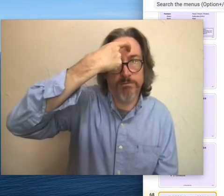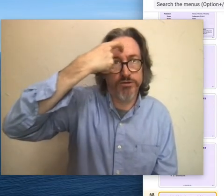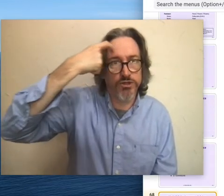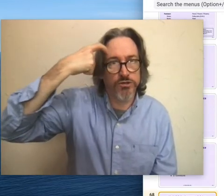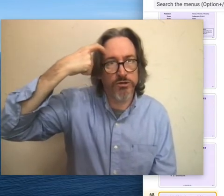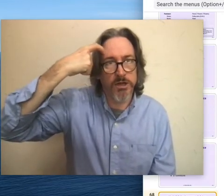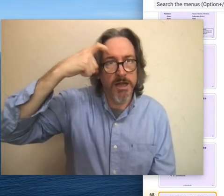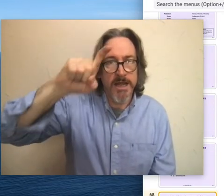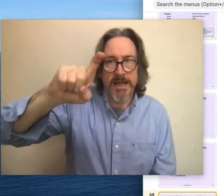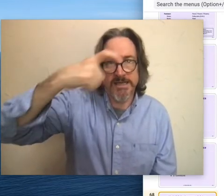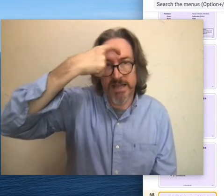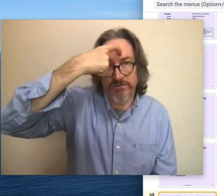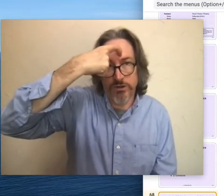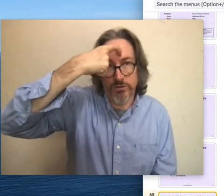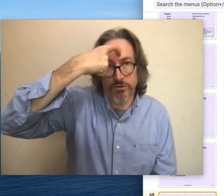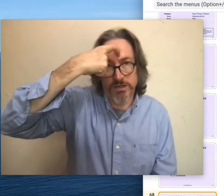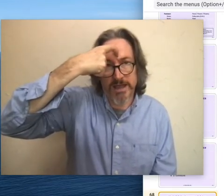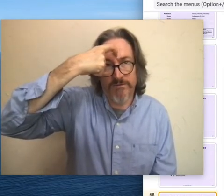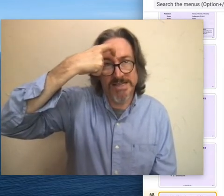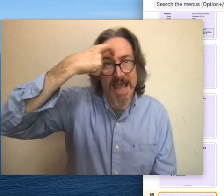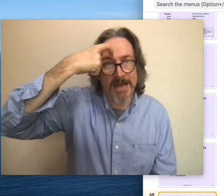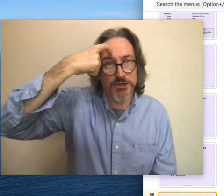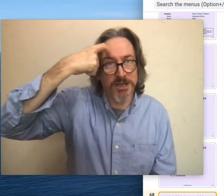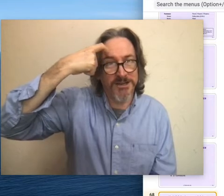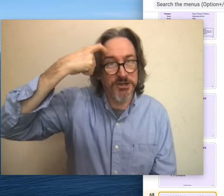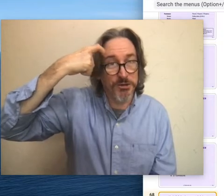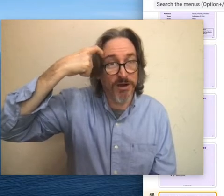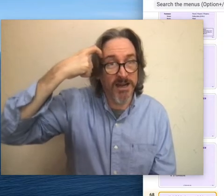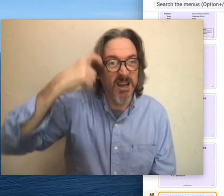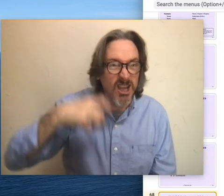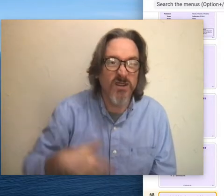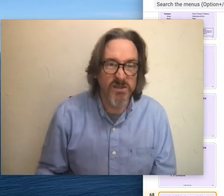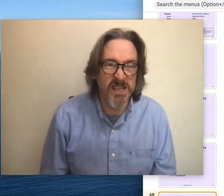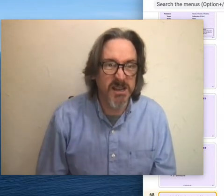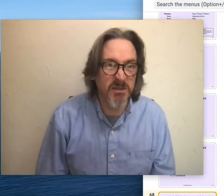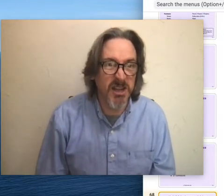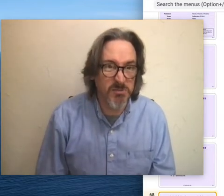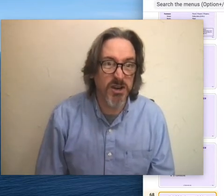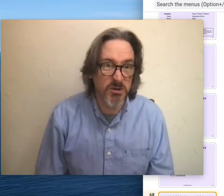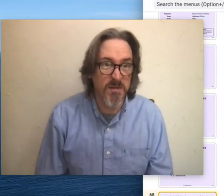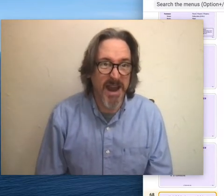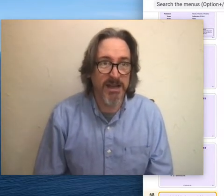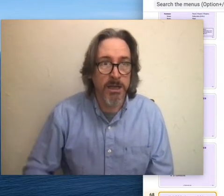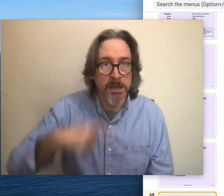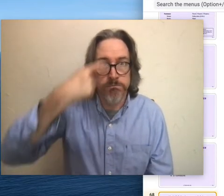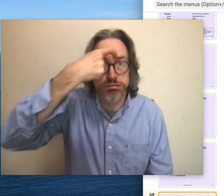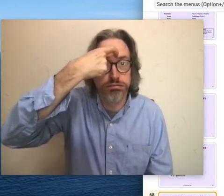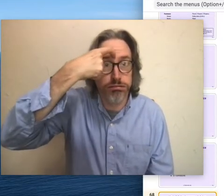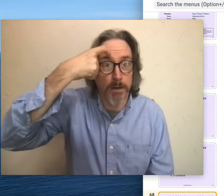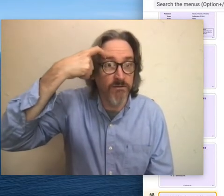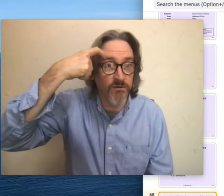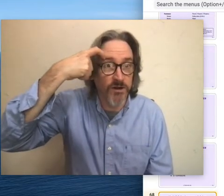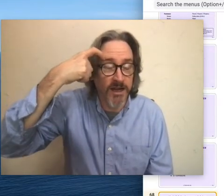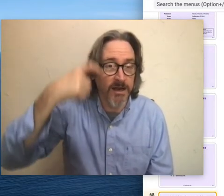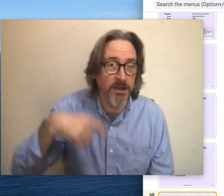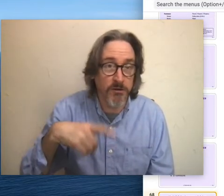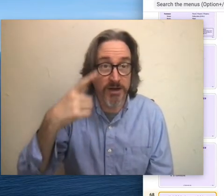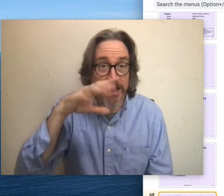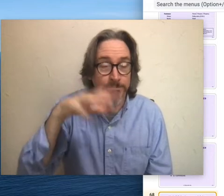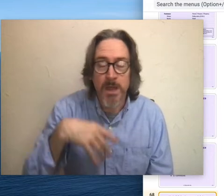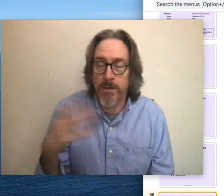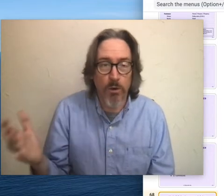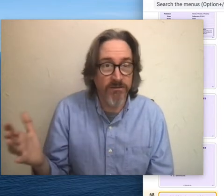vocab is if it's etched into your brain. You know, if you see something that's pretty traumatic, I'm never going